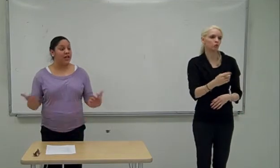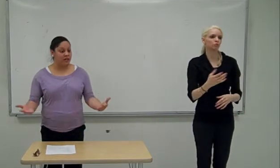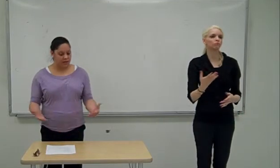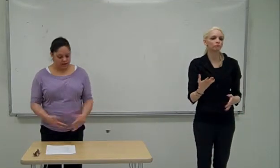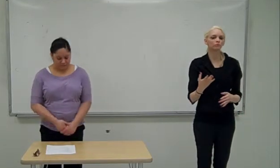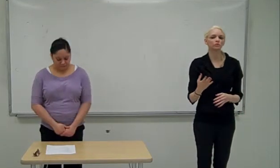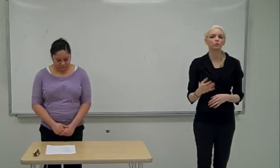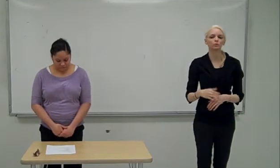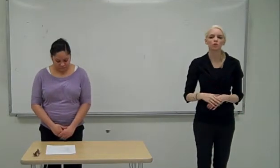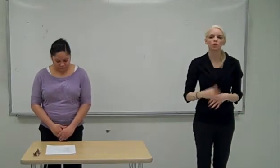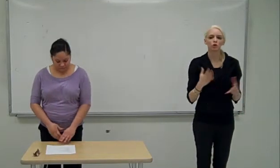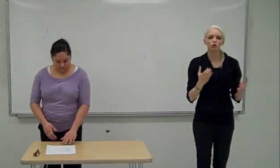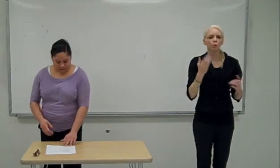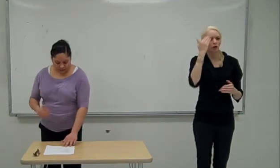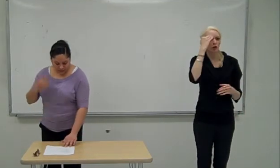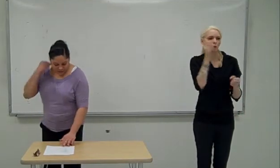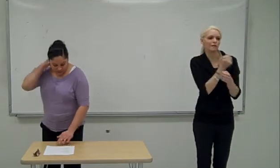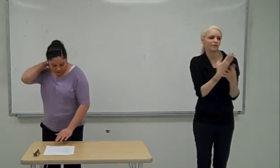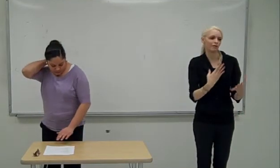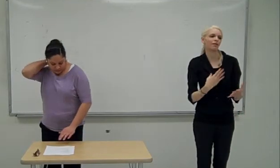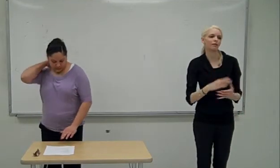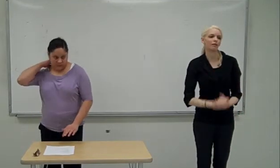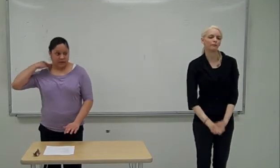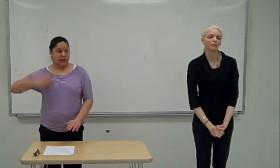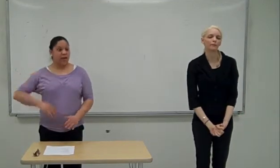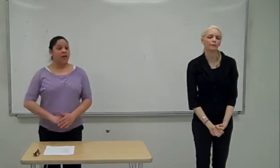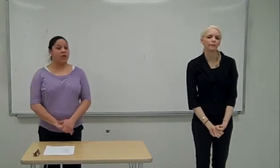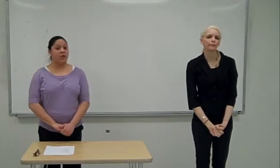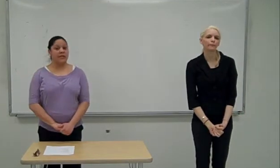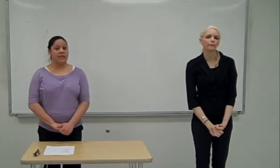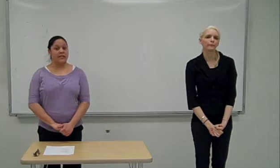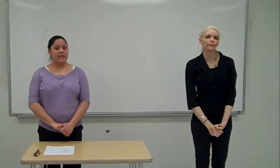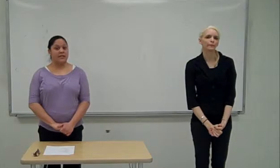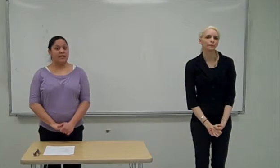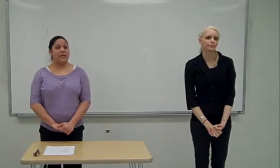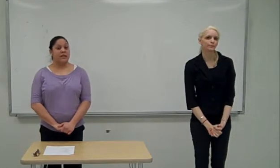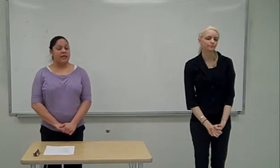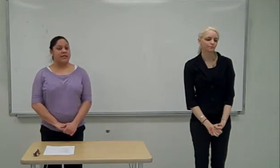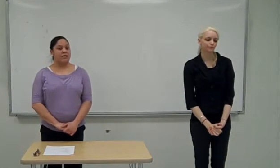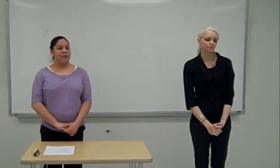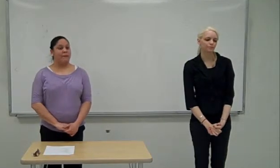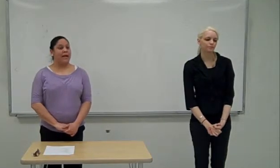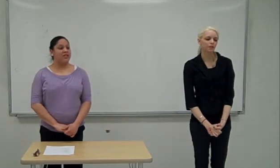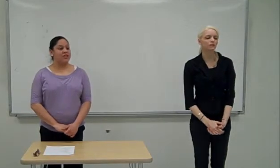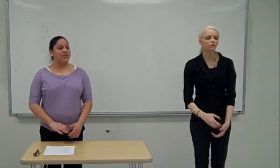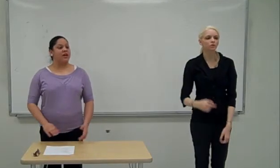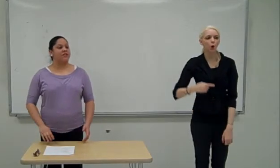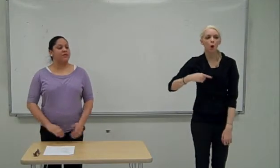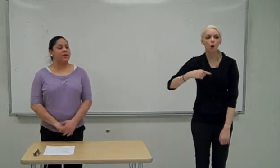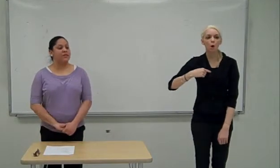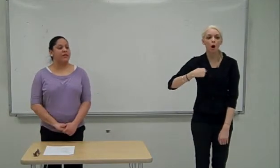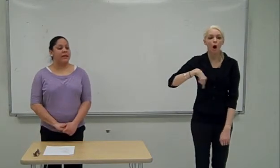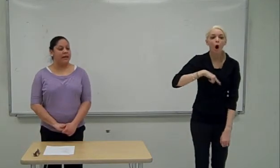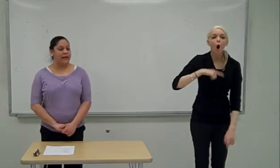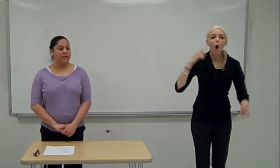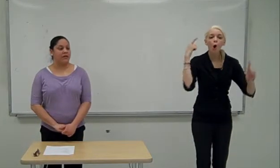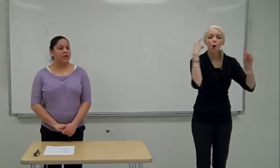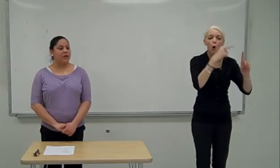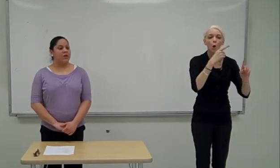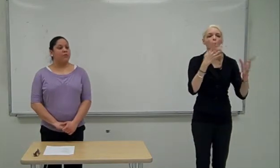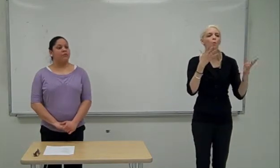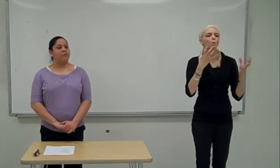be educated on it. Now what our goal is is to make patients as comfortable as we